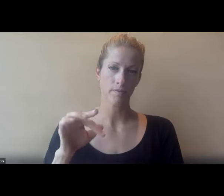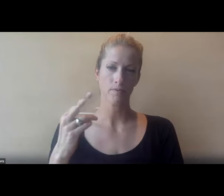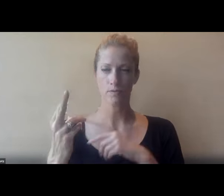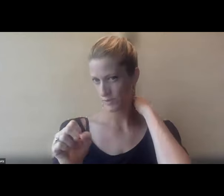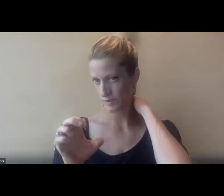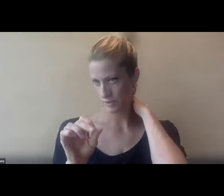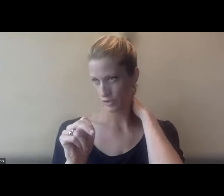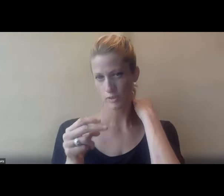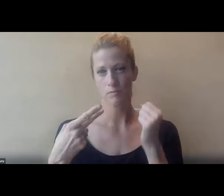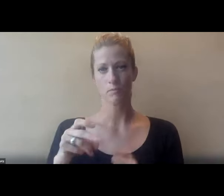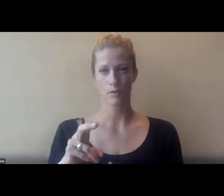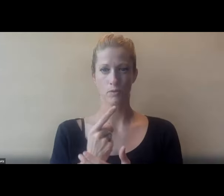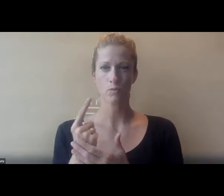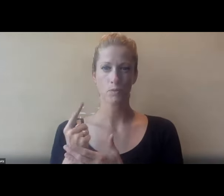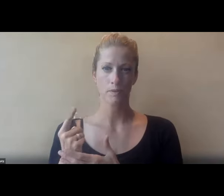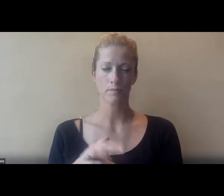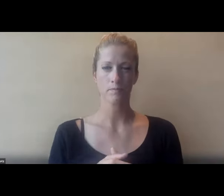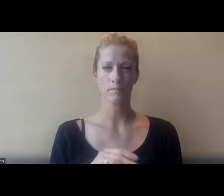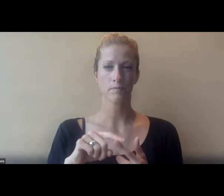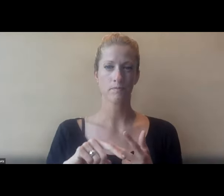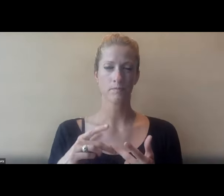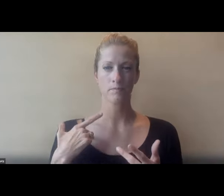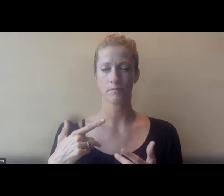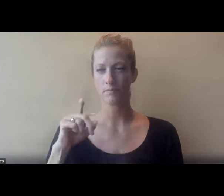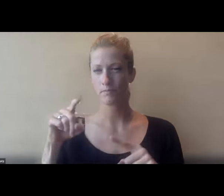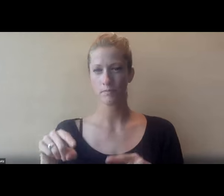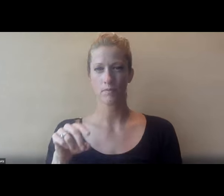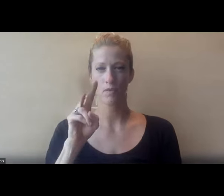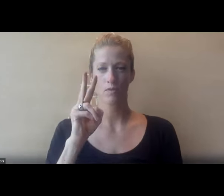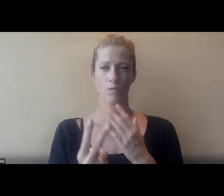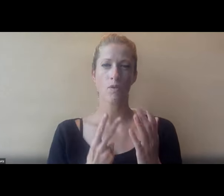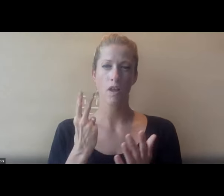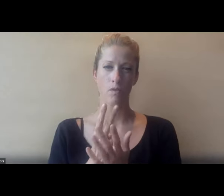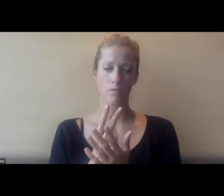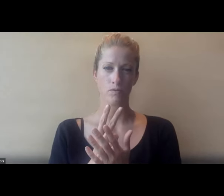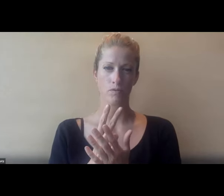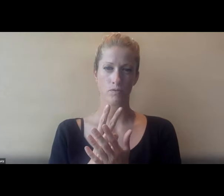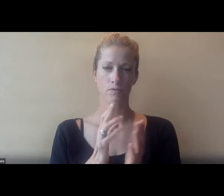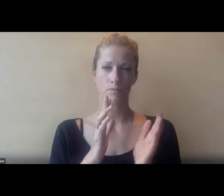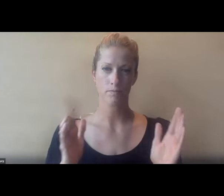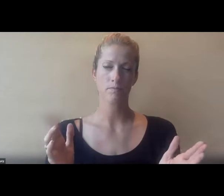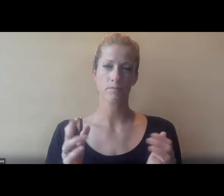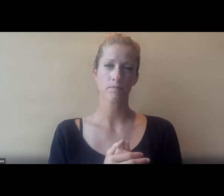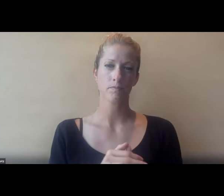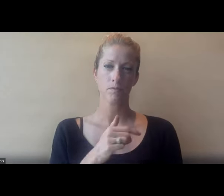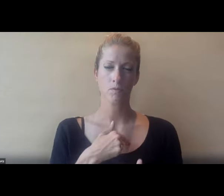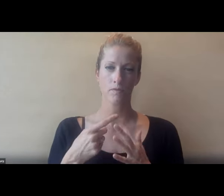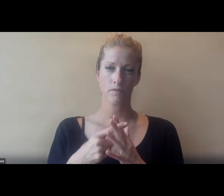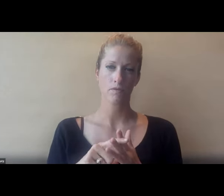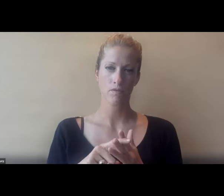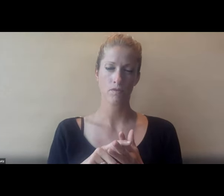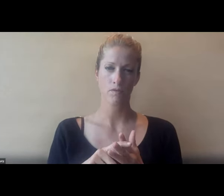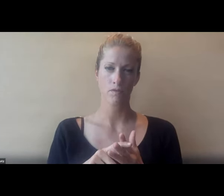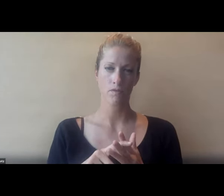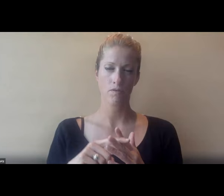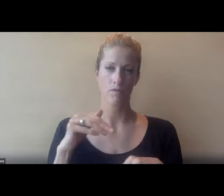2 sessions per week. Those sessions range about 2 hours in length. We start them out on